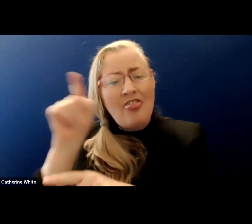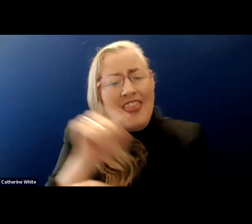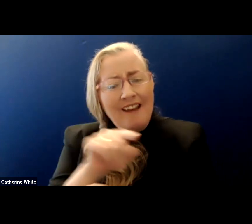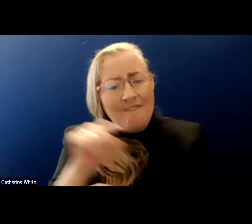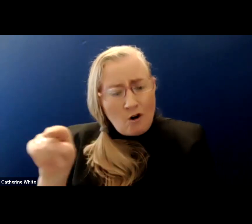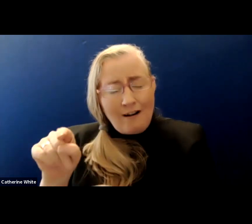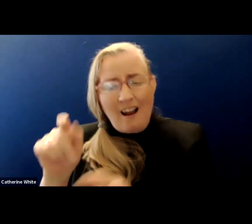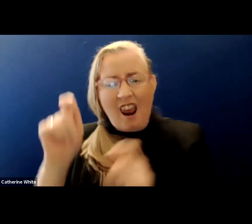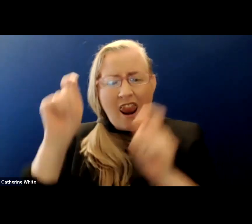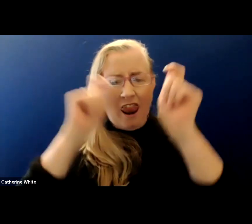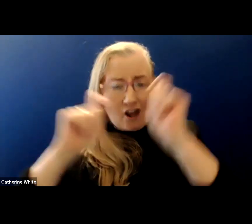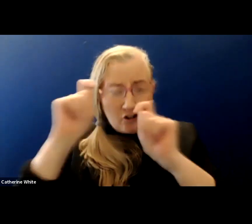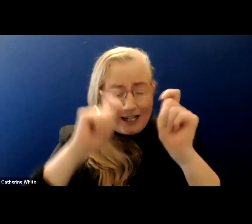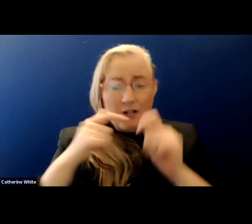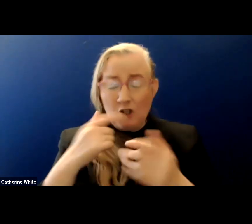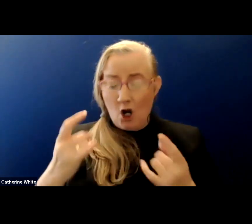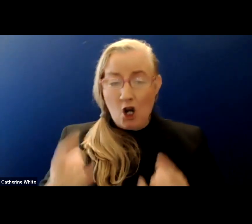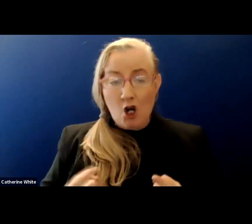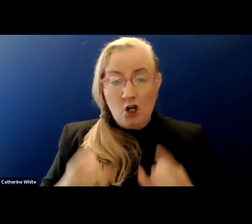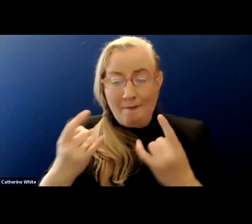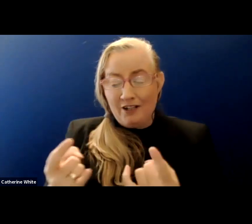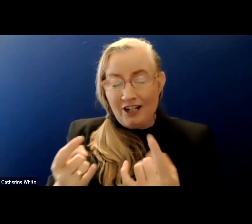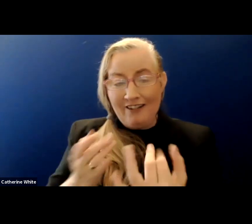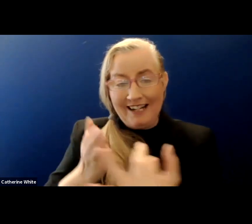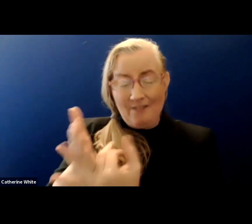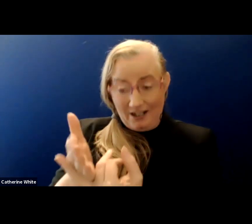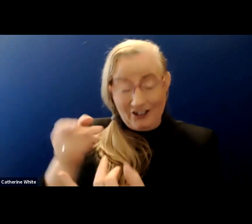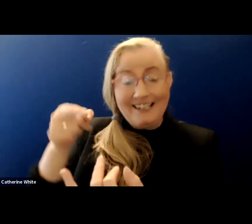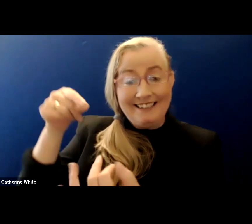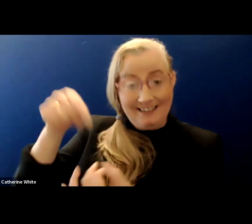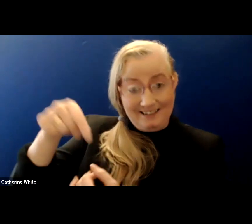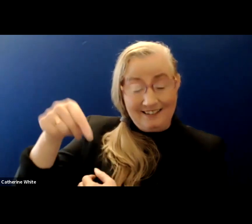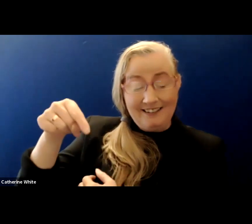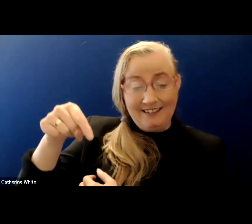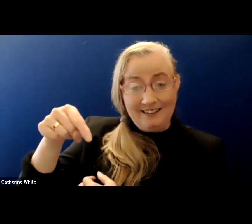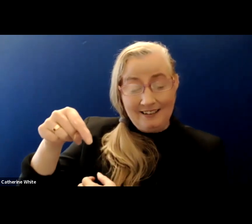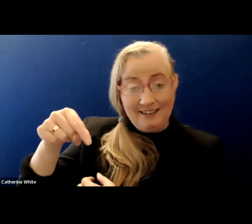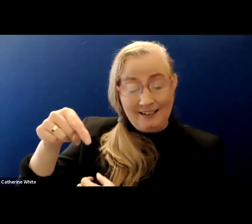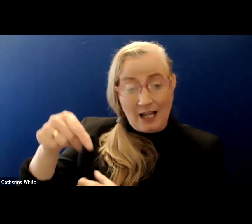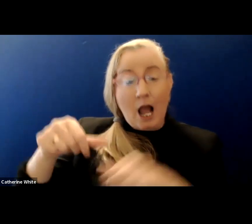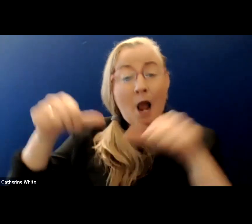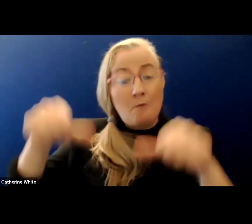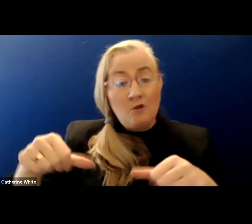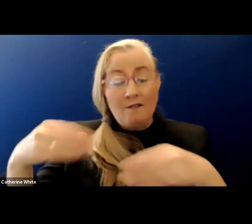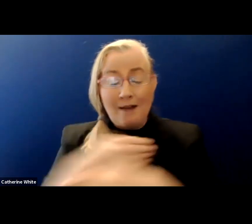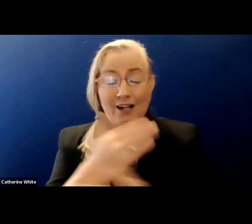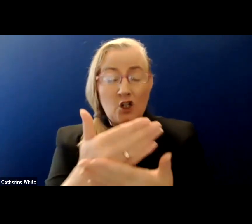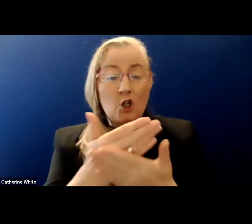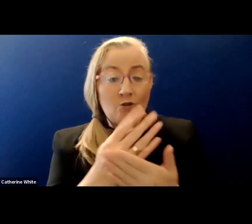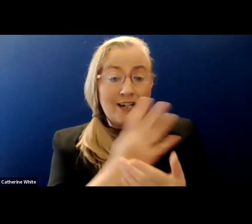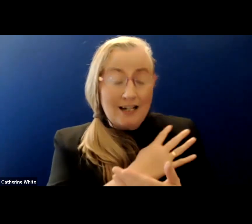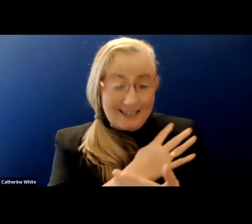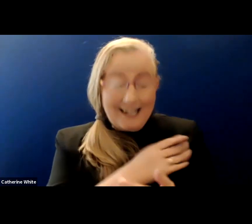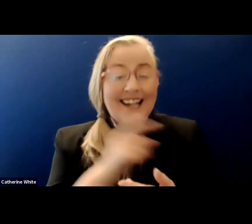logically, we must regard humanitarian intervention, unless it is actually approved by the Security Council, as to be